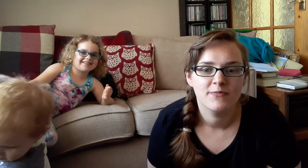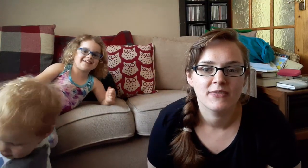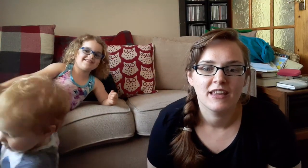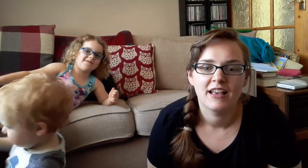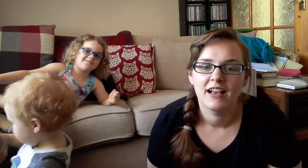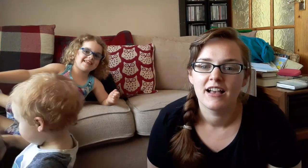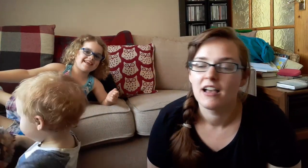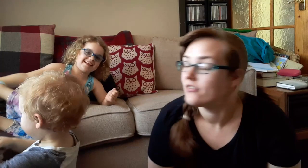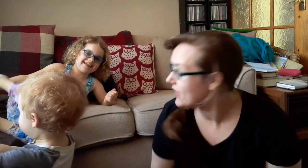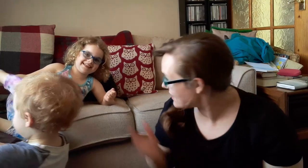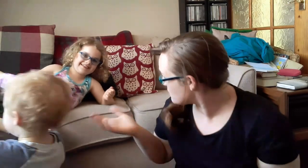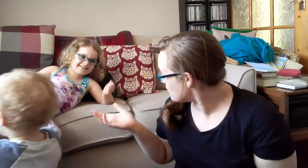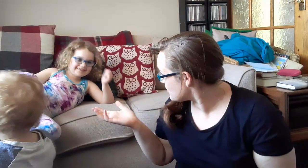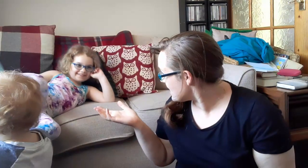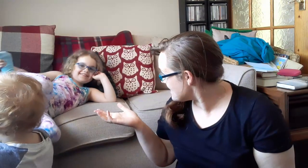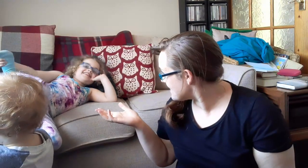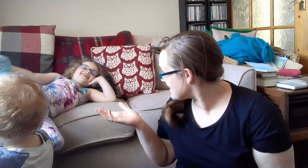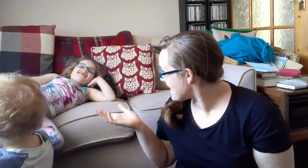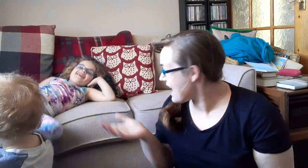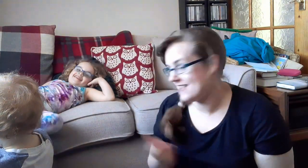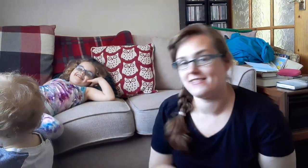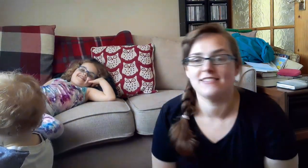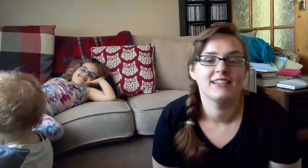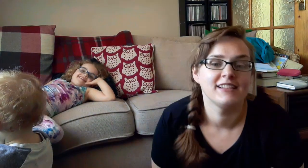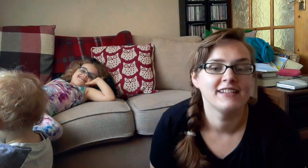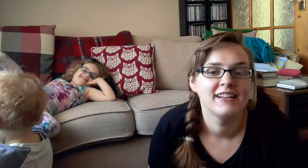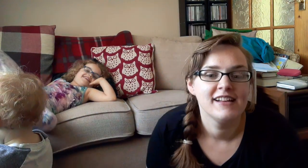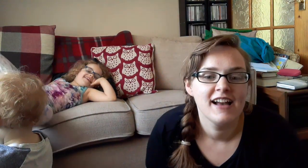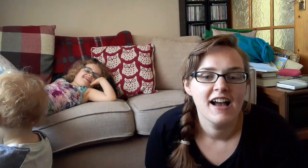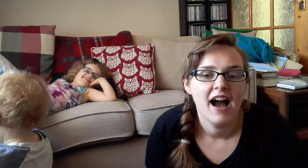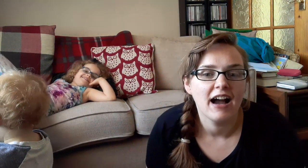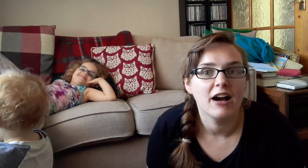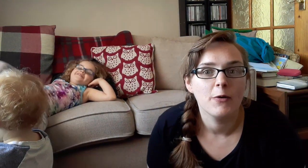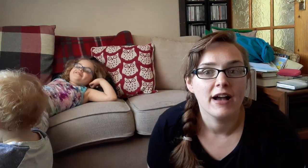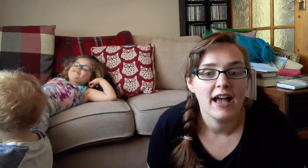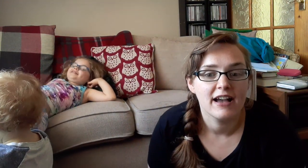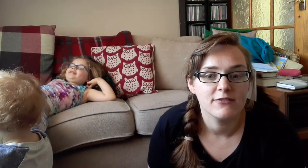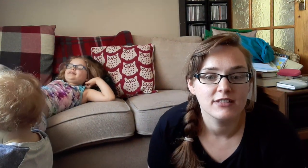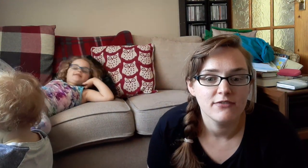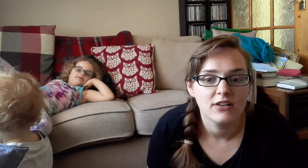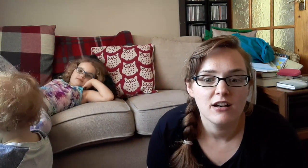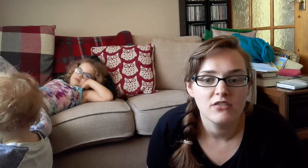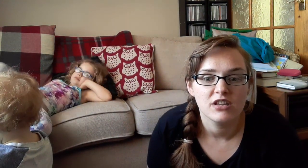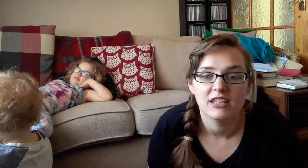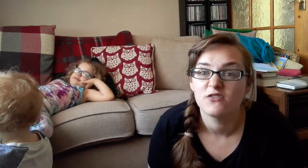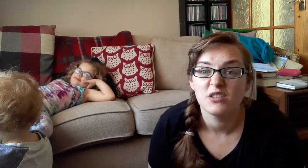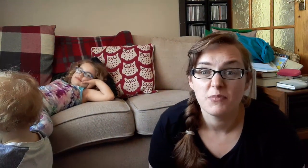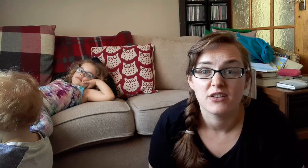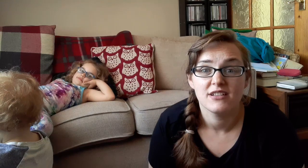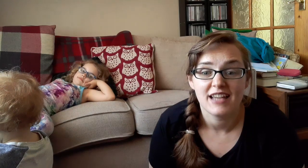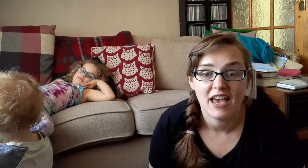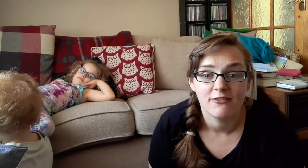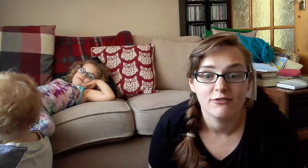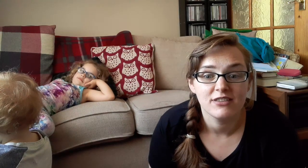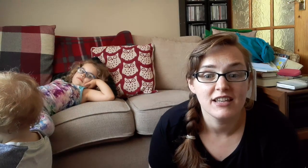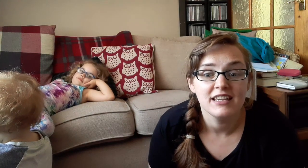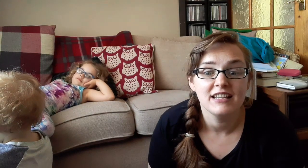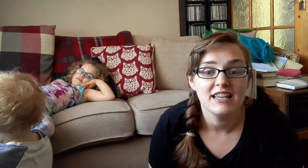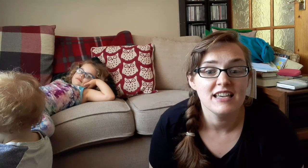silly, Mummy. That's what Jesus said. Our Heavenly Father gives the bird everything he